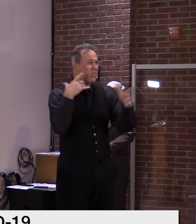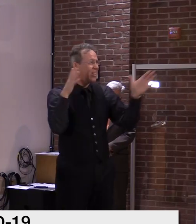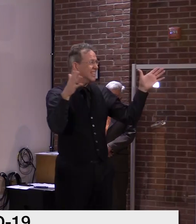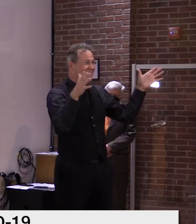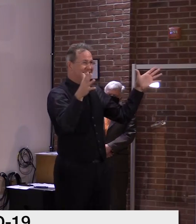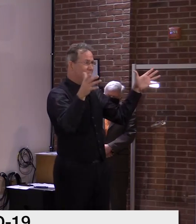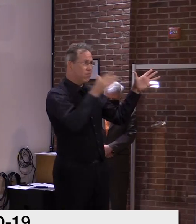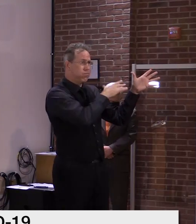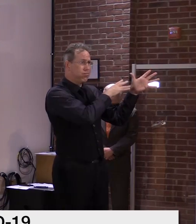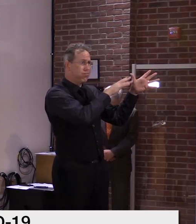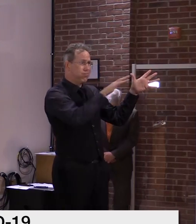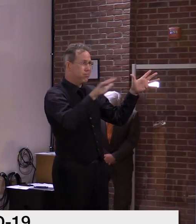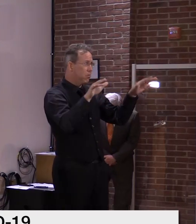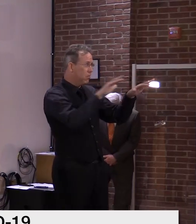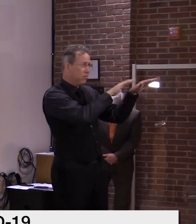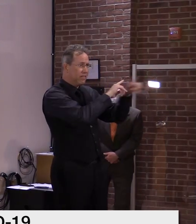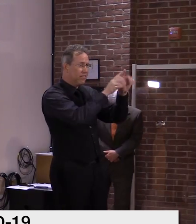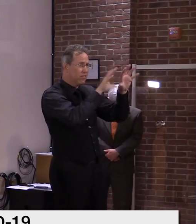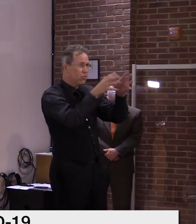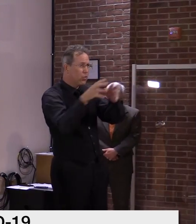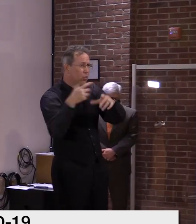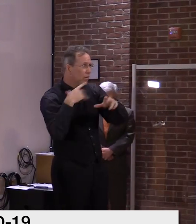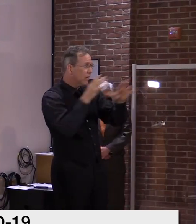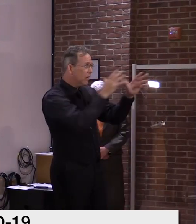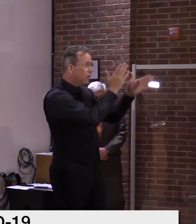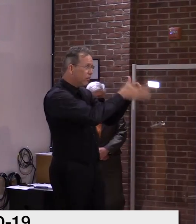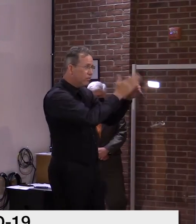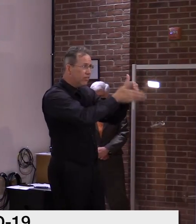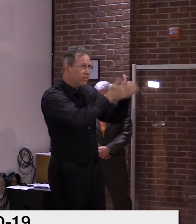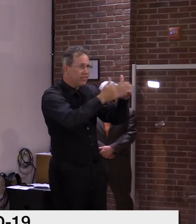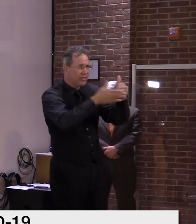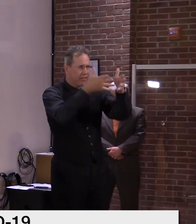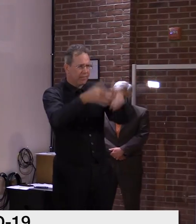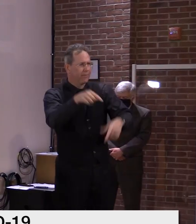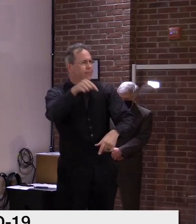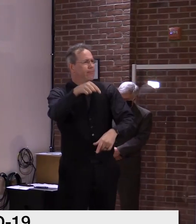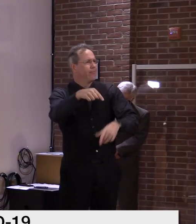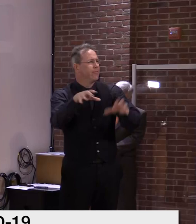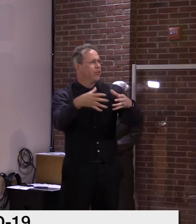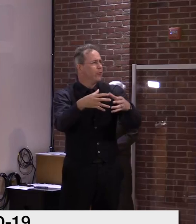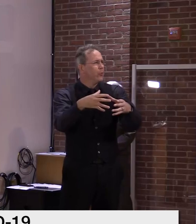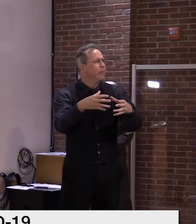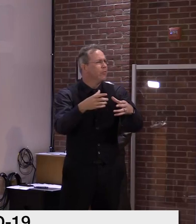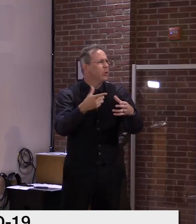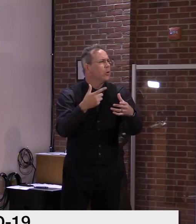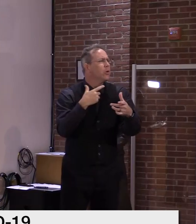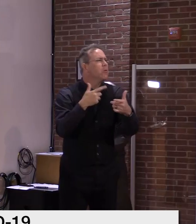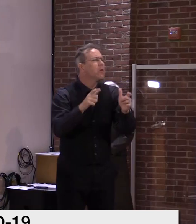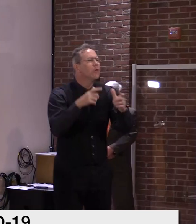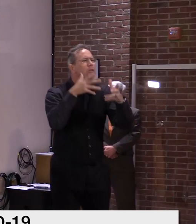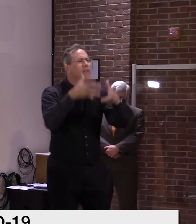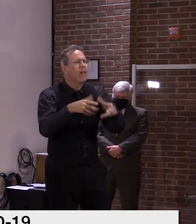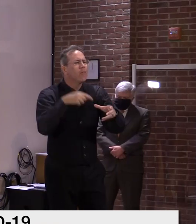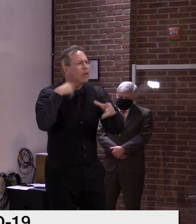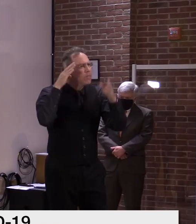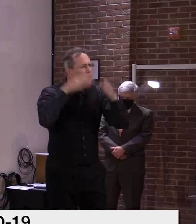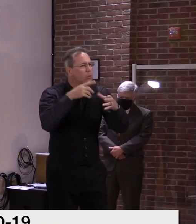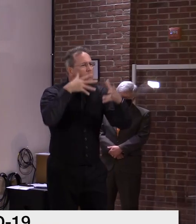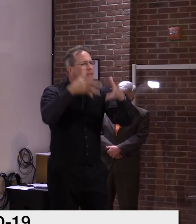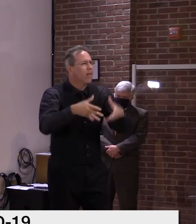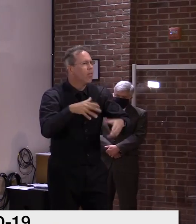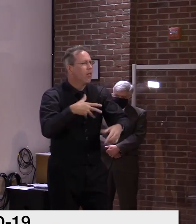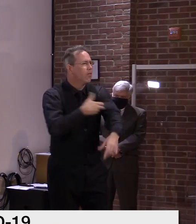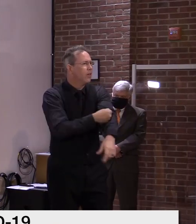those percentages are going to go up. So really, that's what it is that it represents, you know, the fact that we've vaccinated so many people that the pool